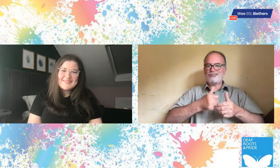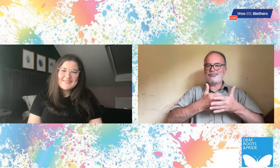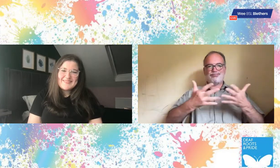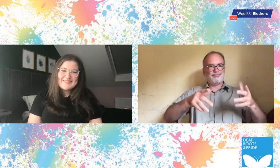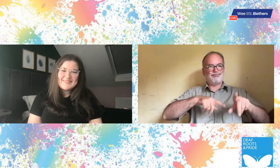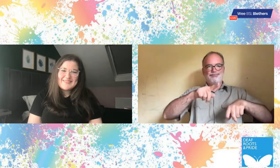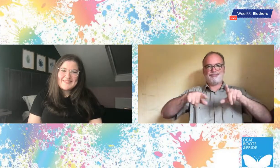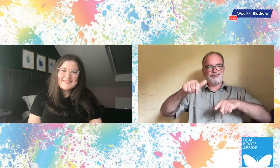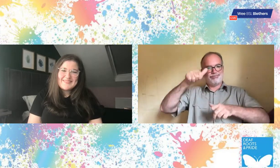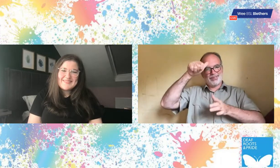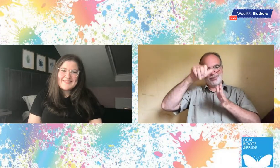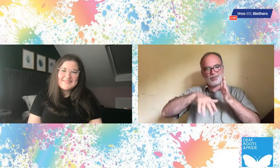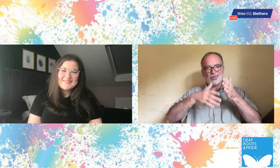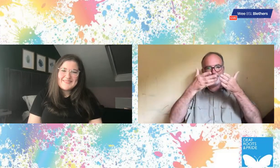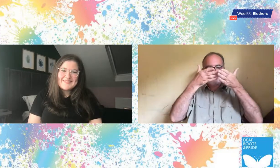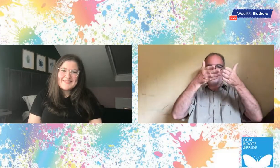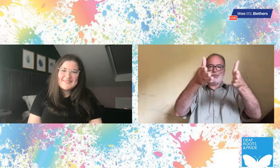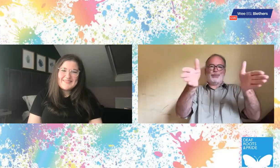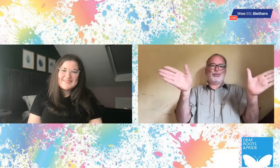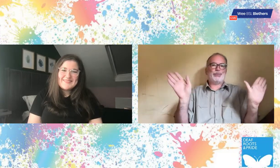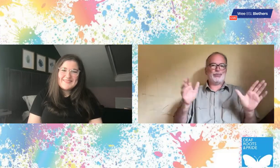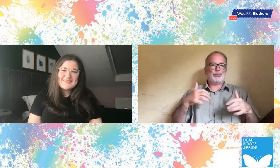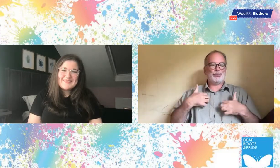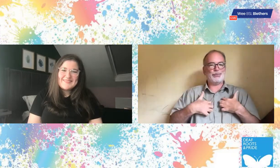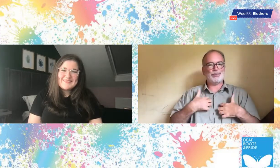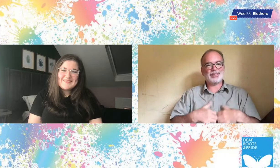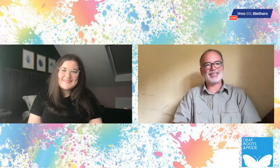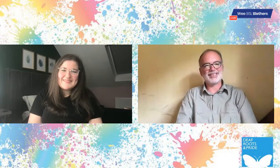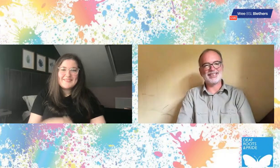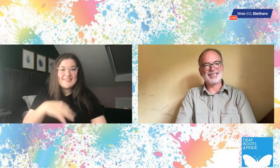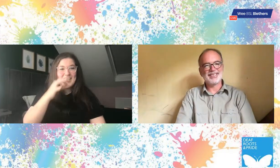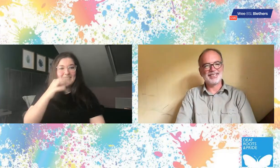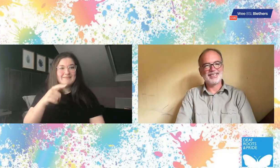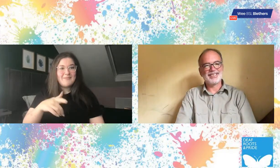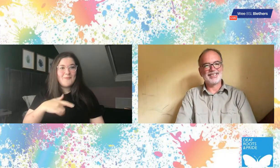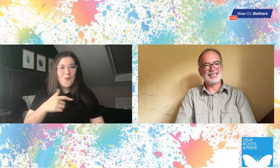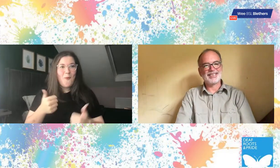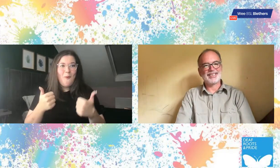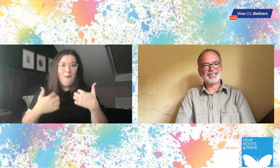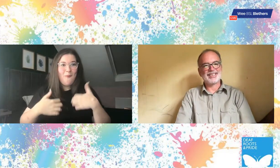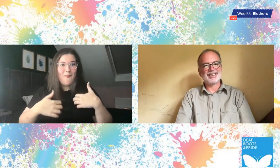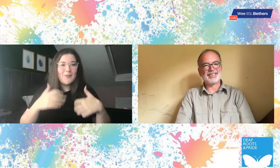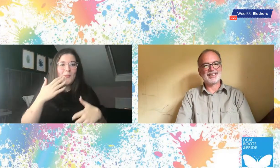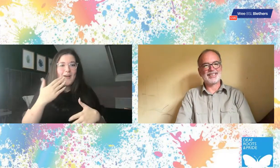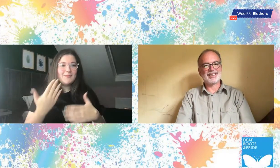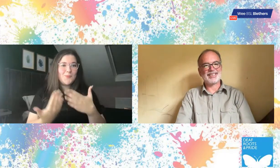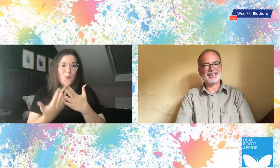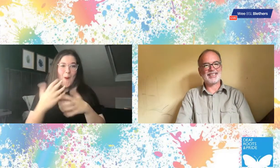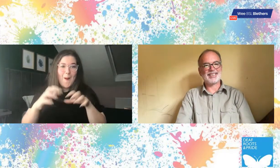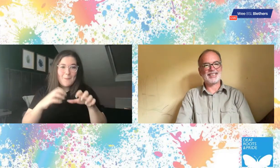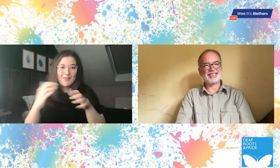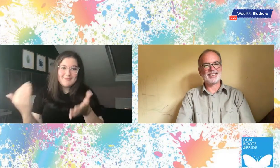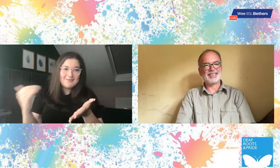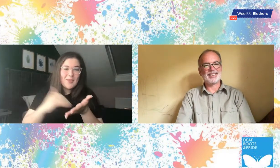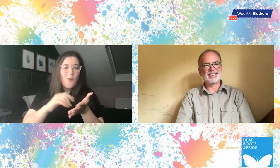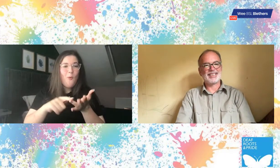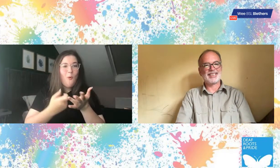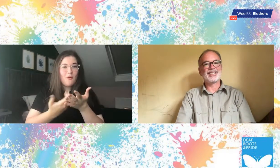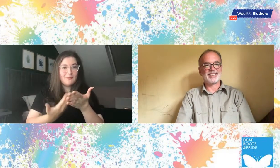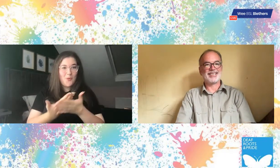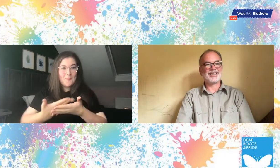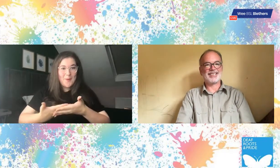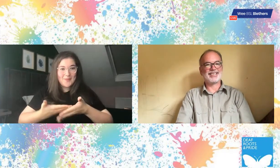that we've agreed to look after. So every day is different, and you just have to keep your mind open and take on whatever challenge